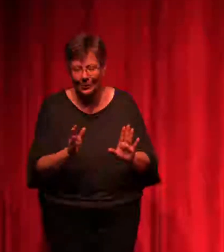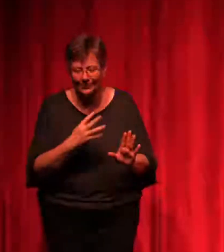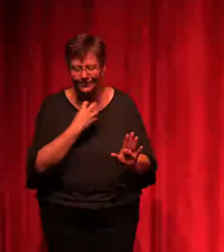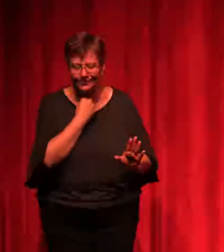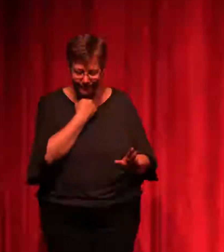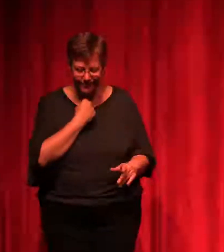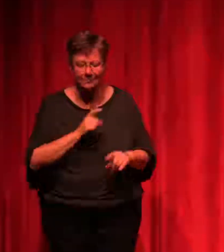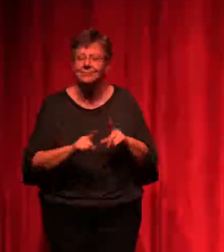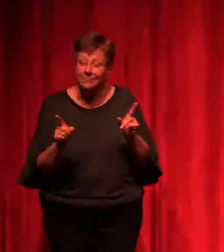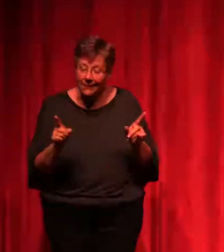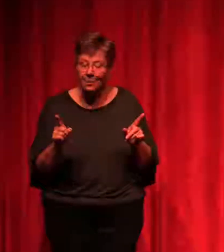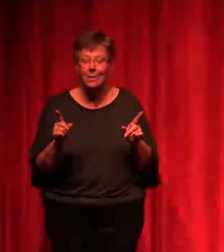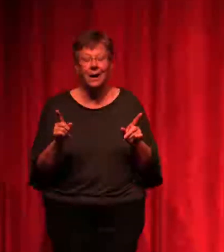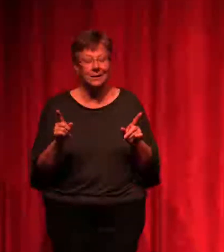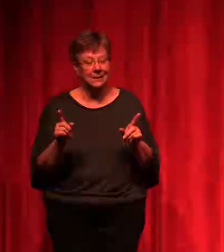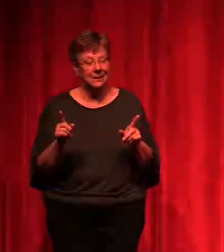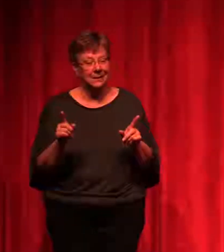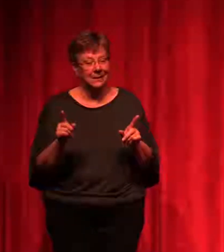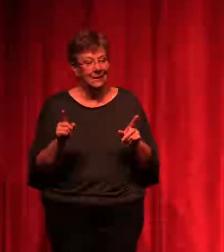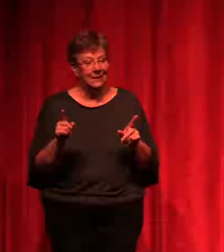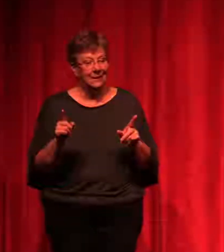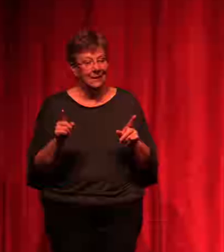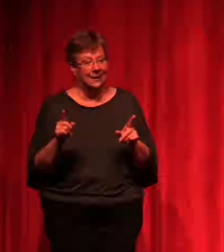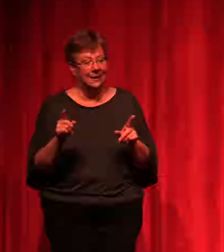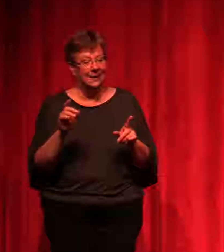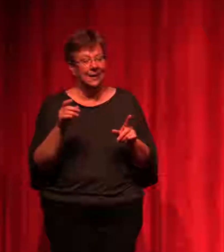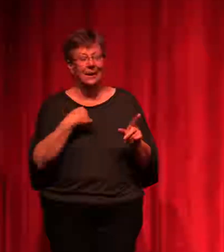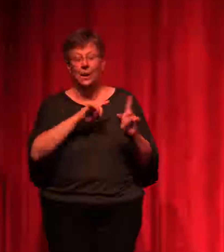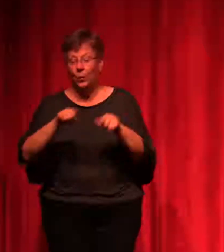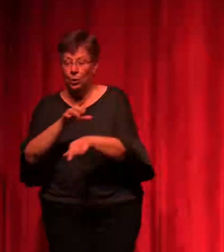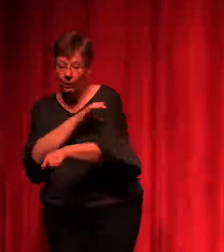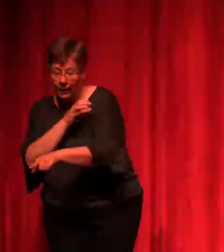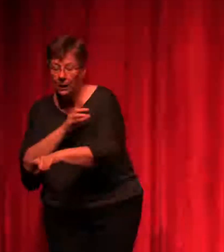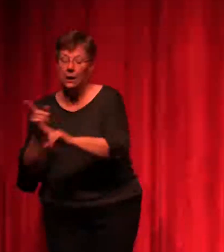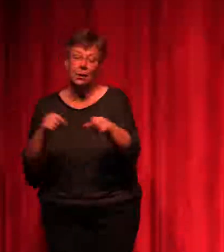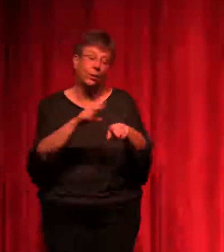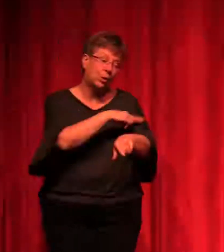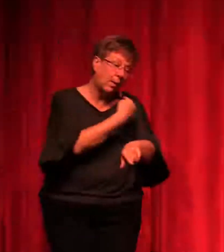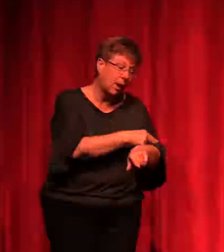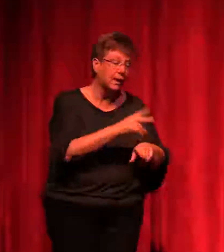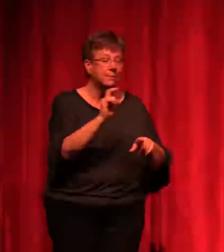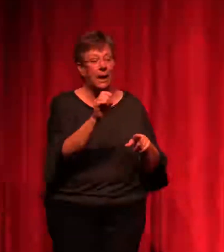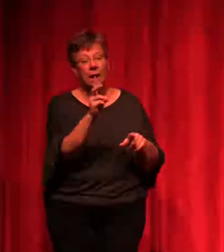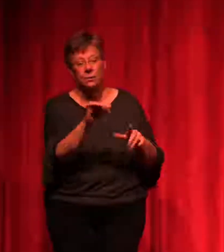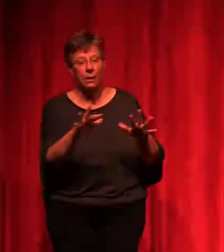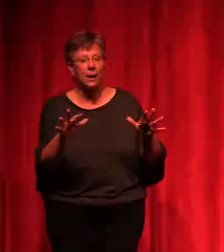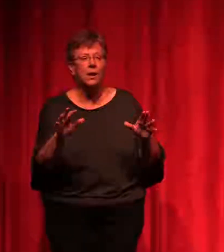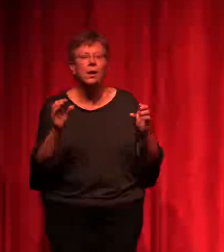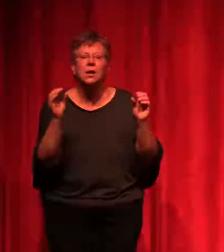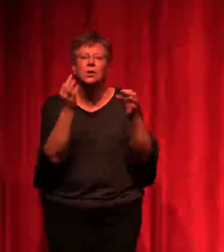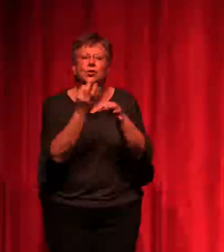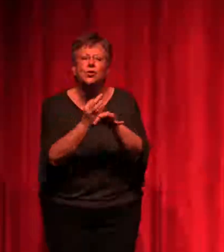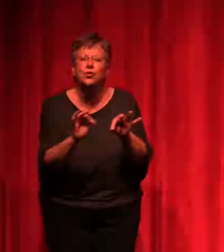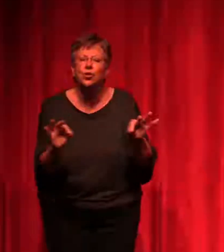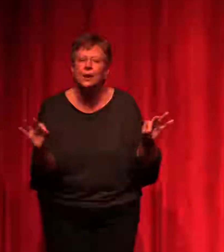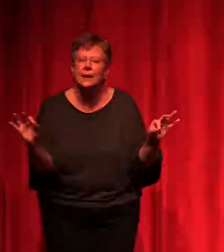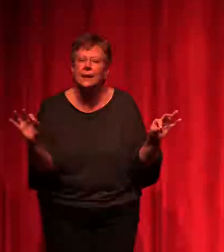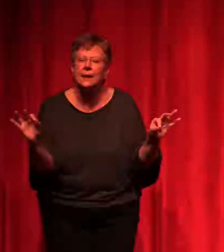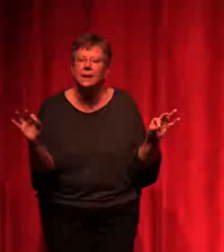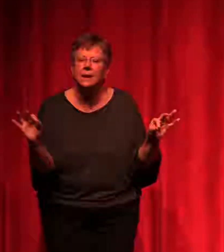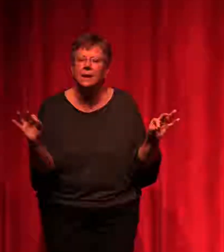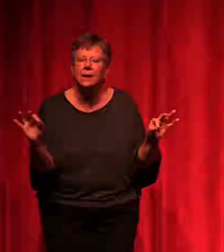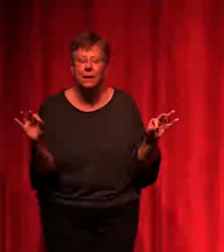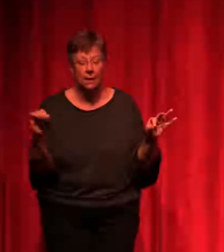But the thing is that, we went to the clinic, he went to the hospital, he had x-rays, everything, no cost. The guy let me stay in